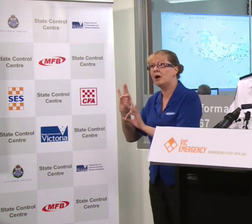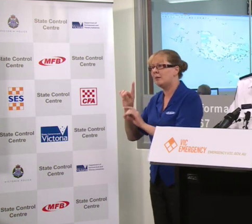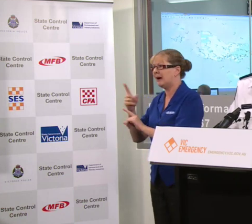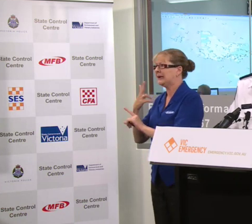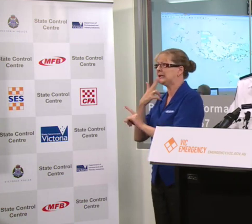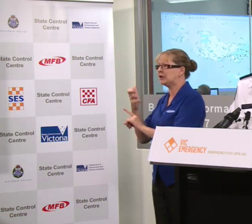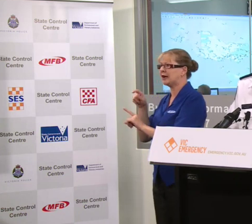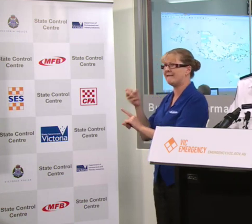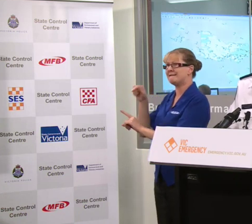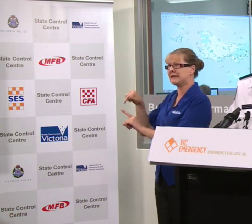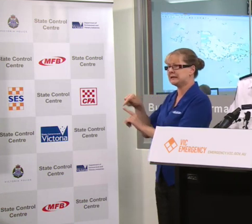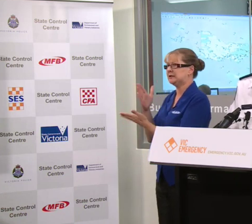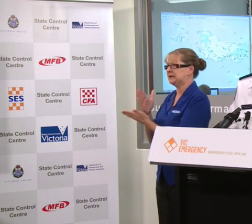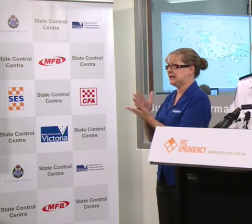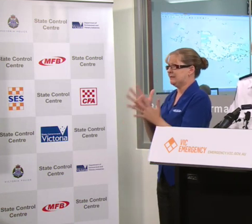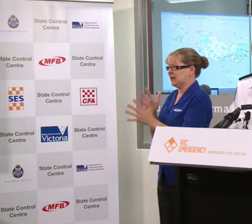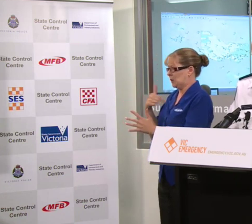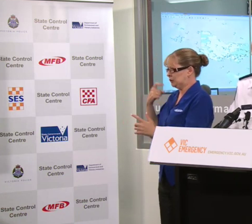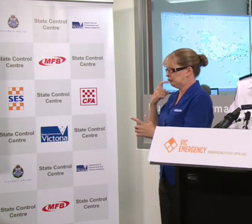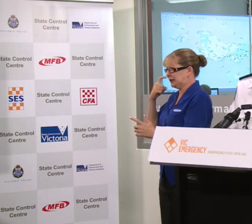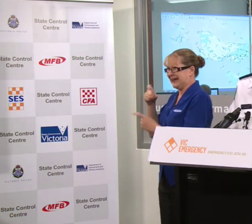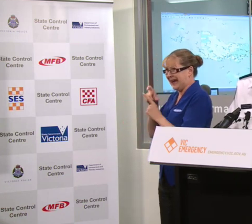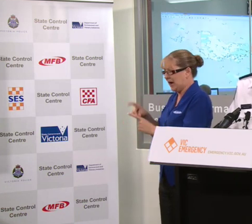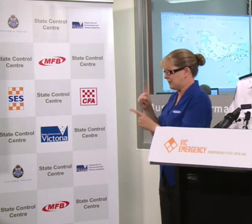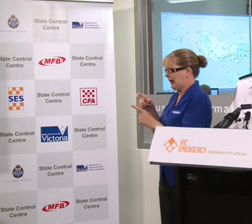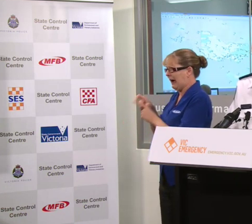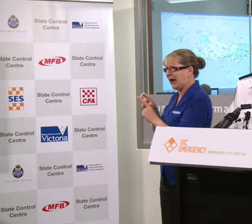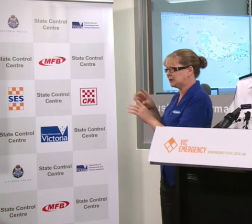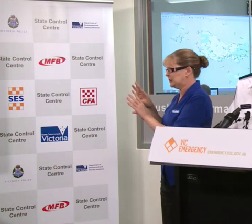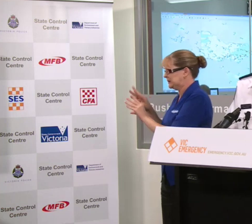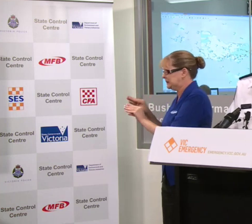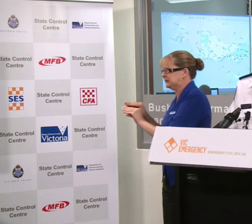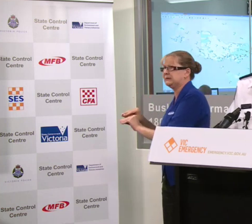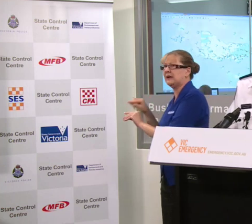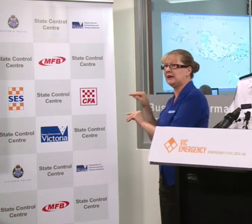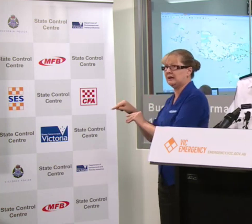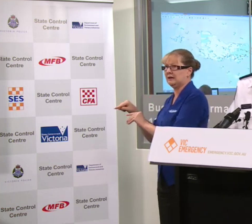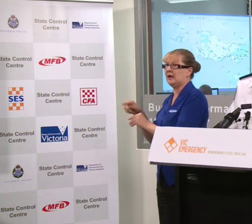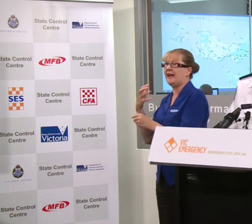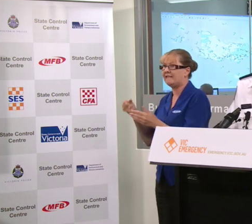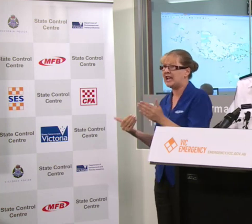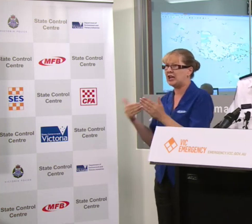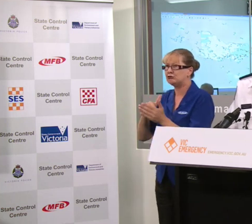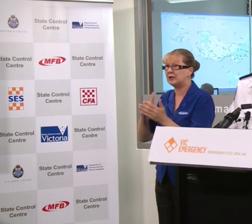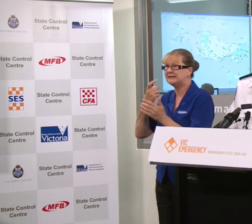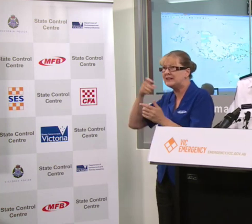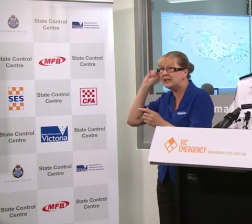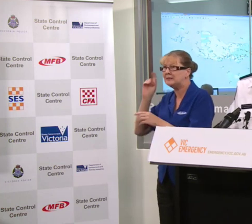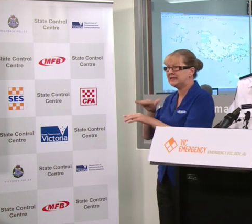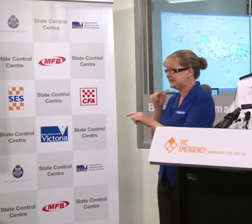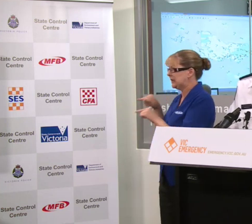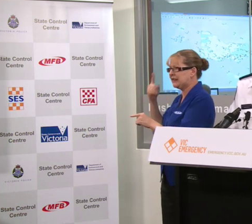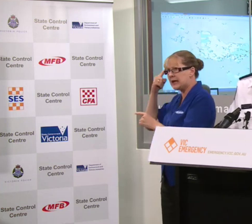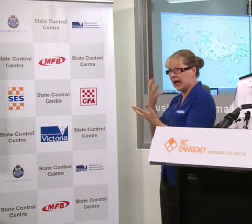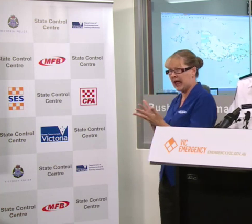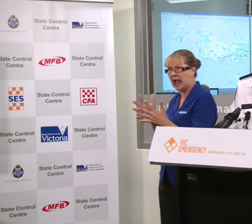causing some level of difficulty to suppress. We've now got extra resources in there and are looking at an extinguishment strategy